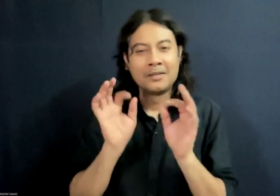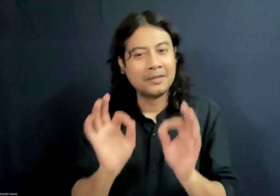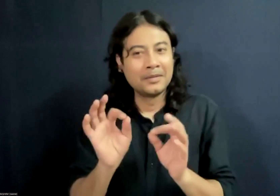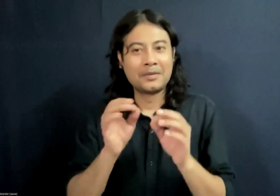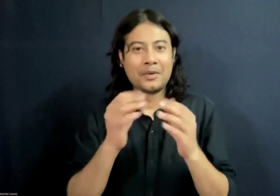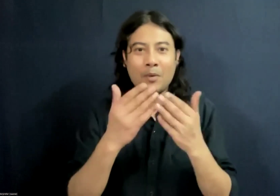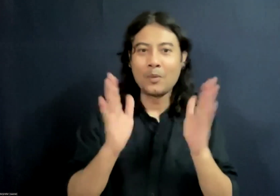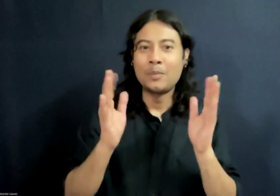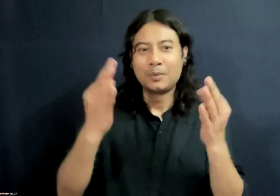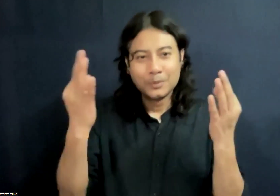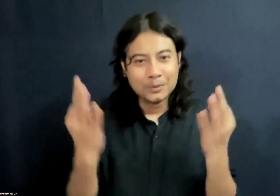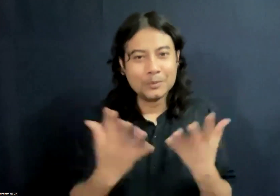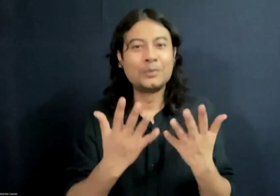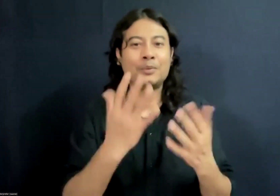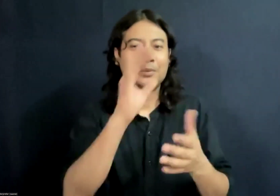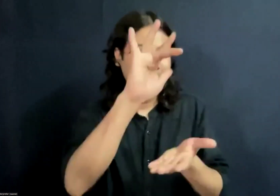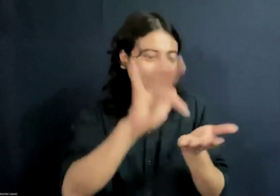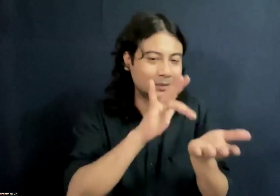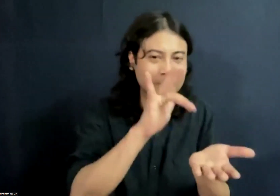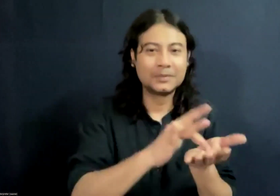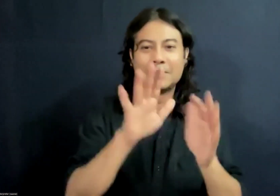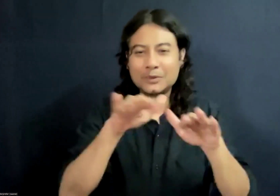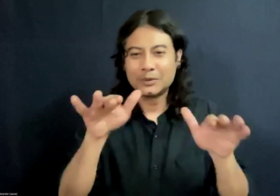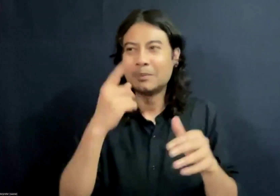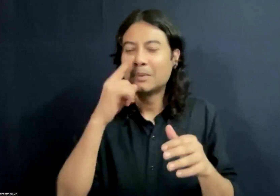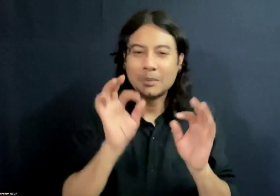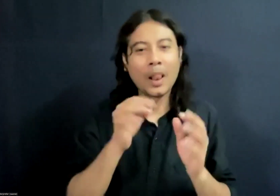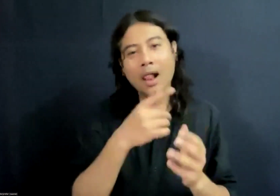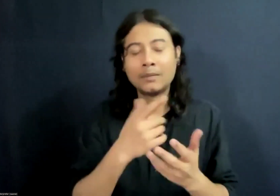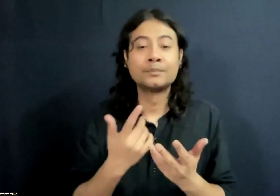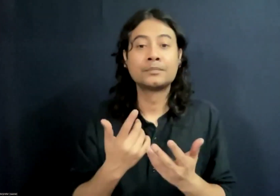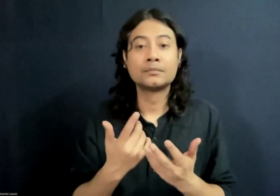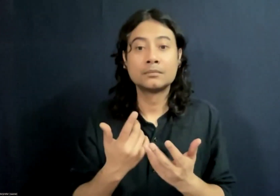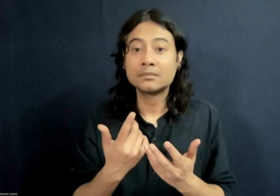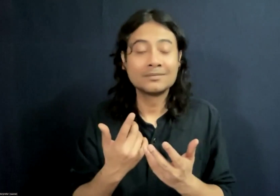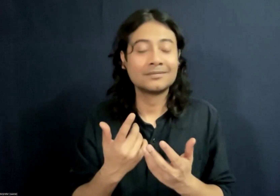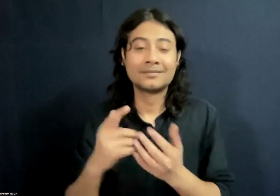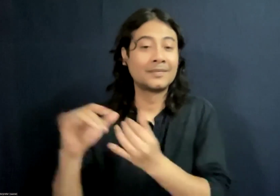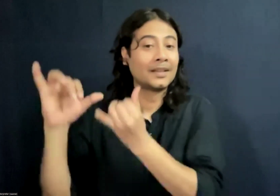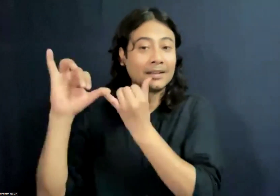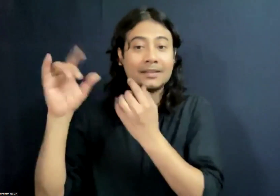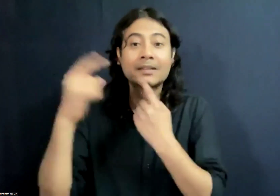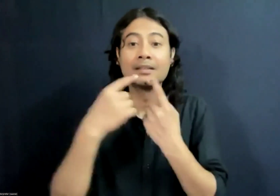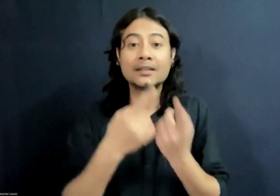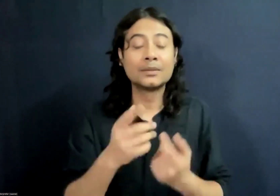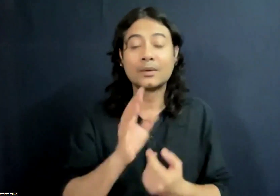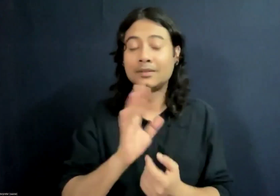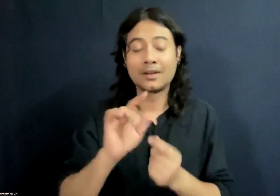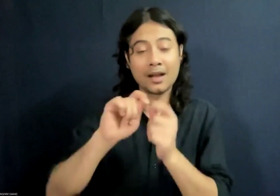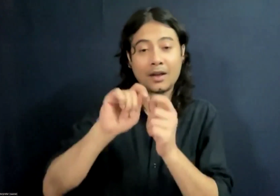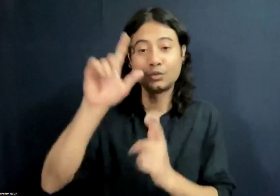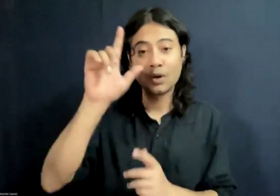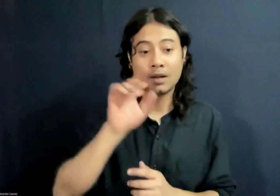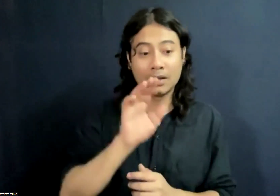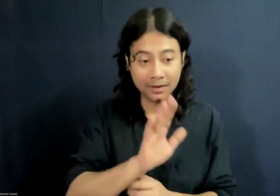telling Arjun, that if you want to give charity, do it out of duty without expecting anything in return.